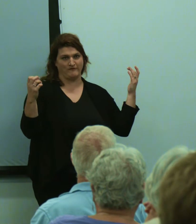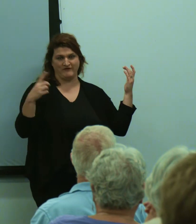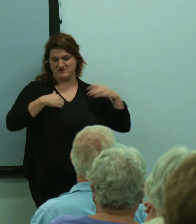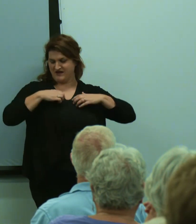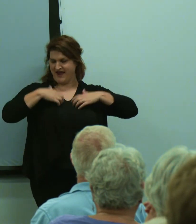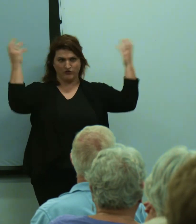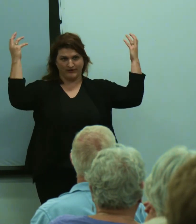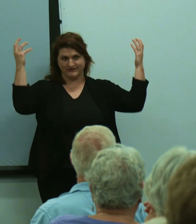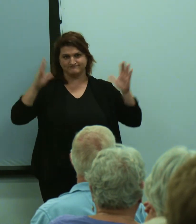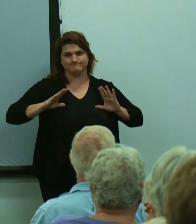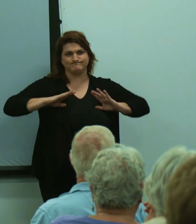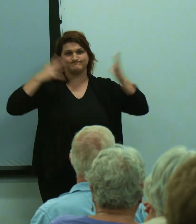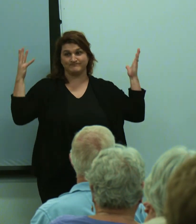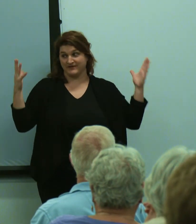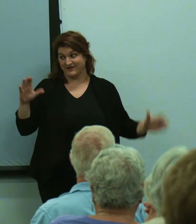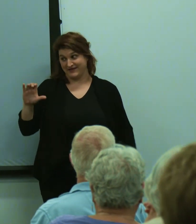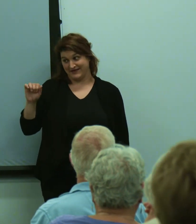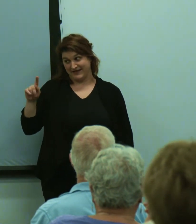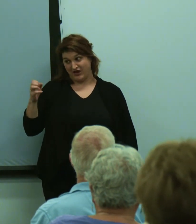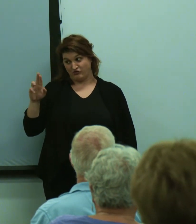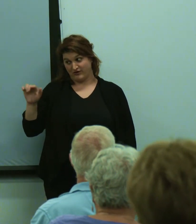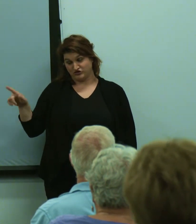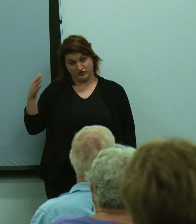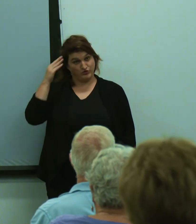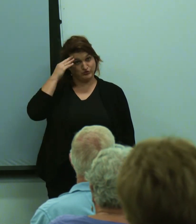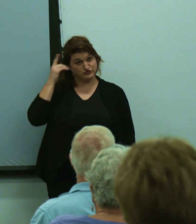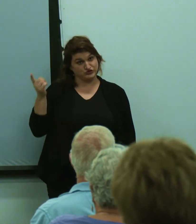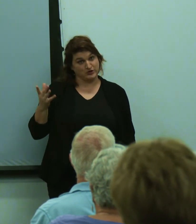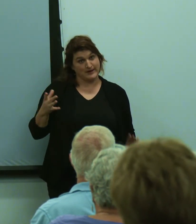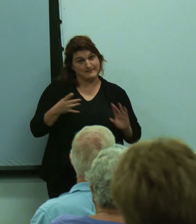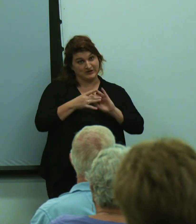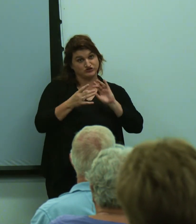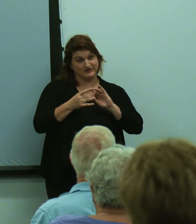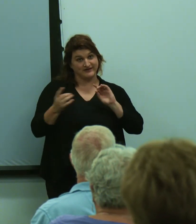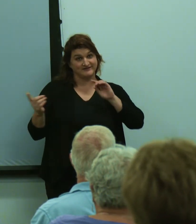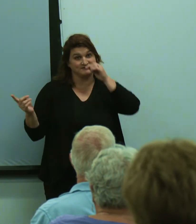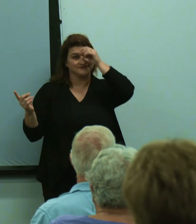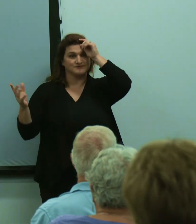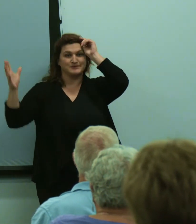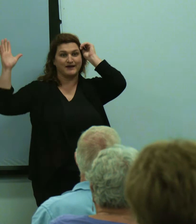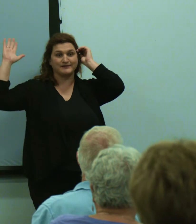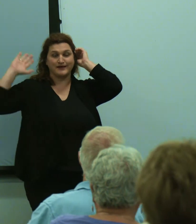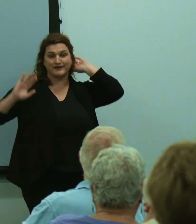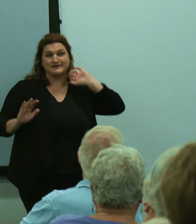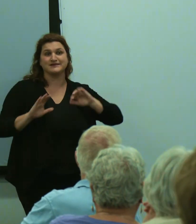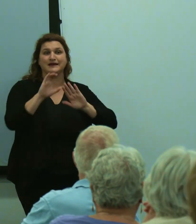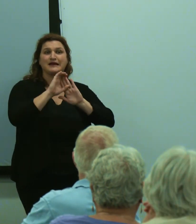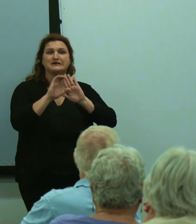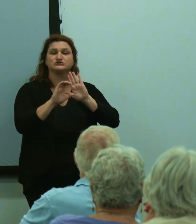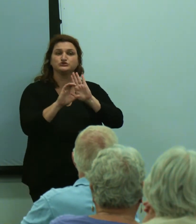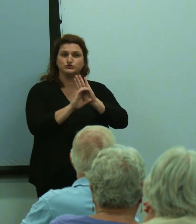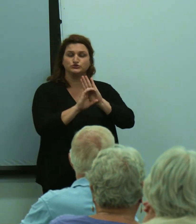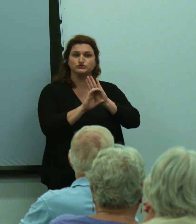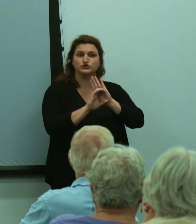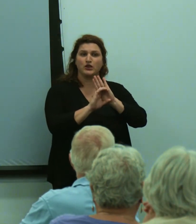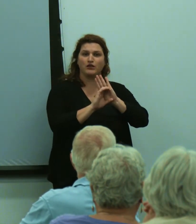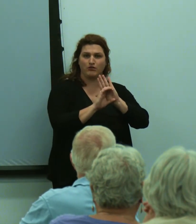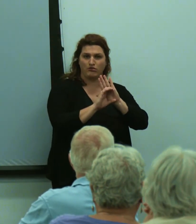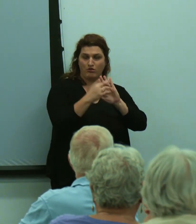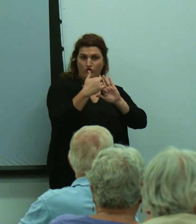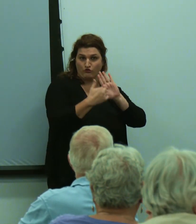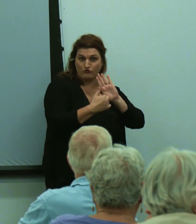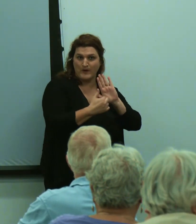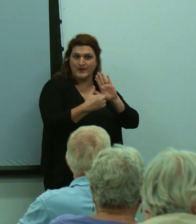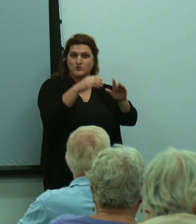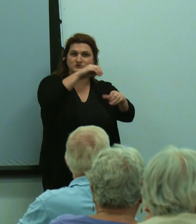and Catherine knows, she mentioned it. At that time, the constitutional provision that was